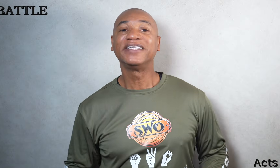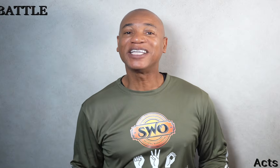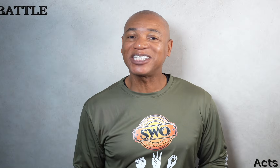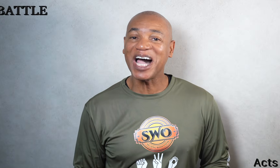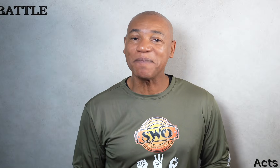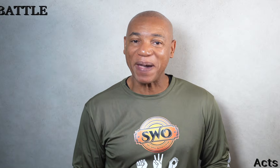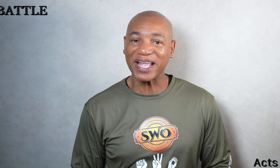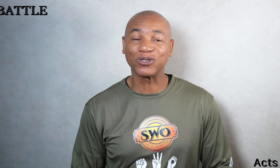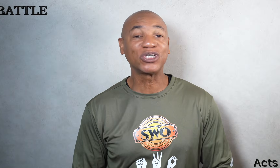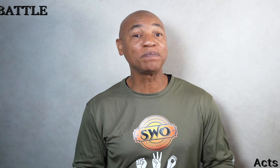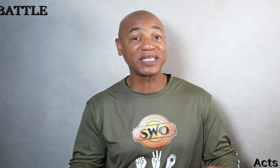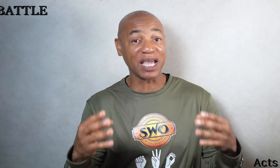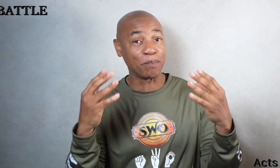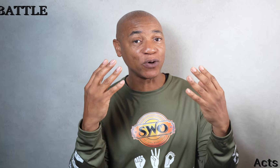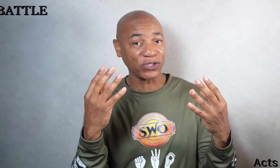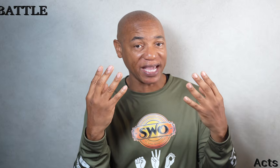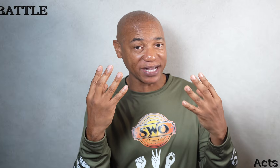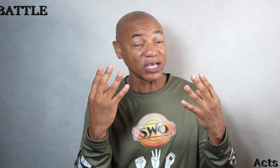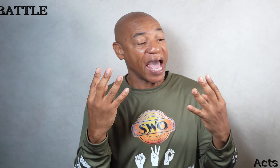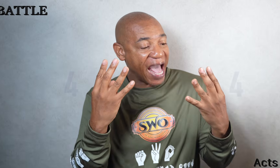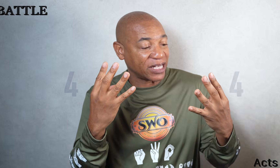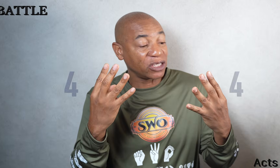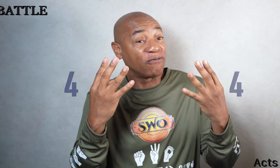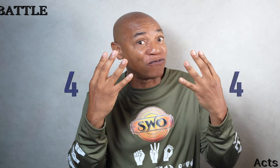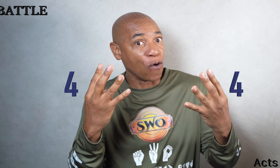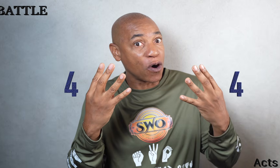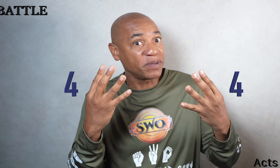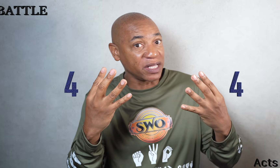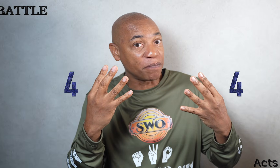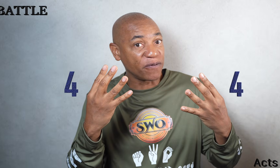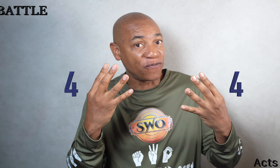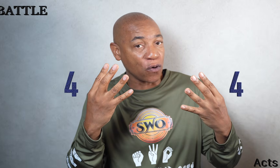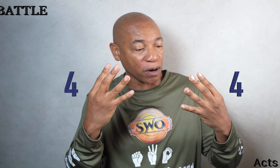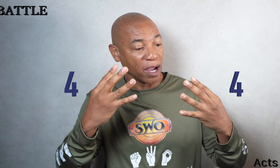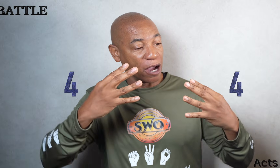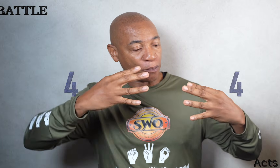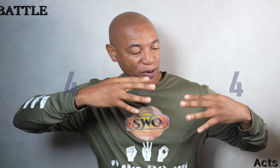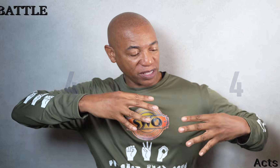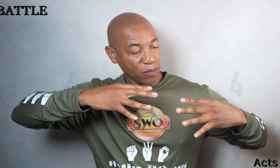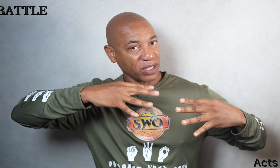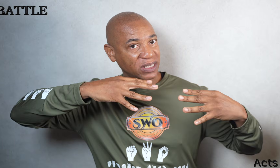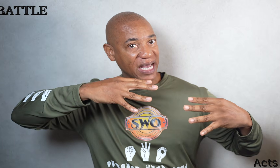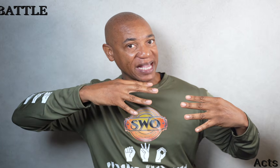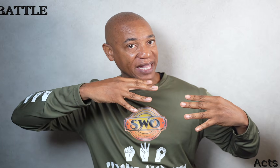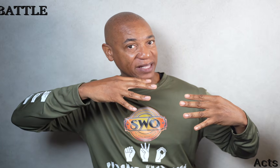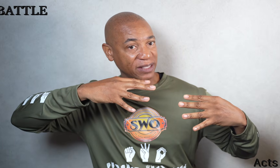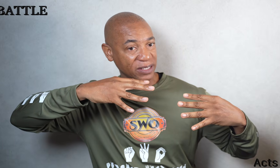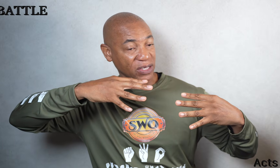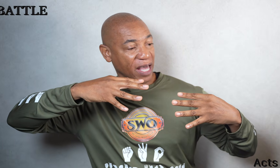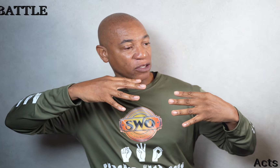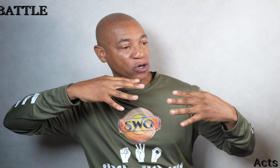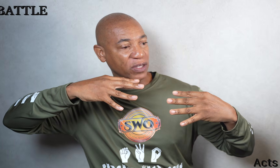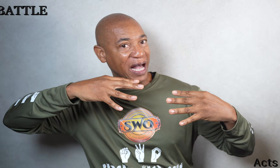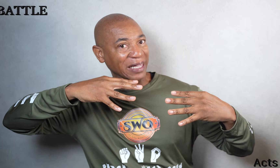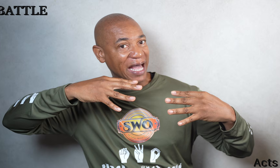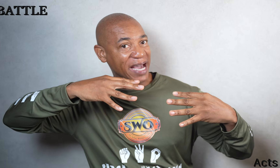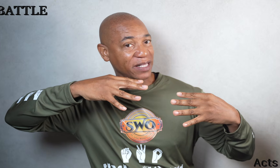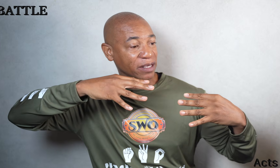To sign battle, simply take both hands. I actually form the number 4. Bring them on the side like this. You're going to align them